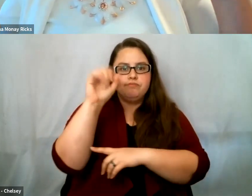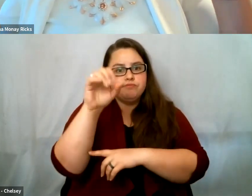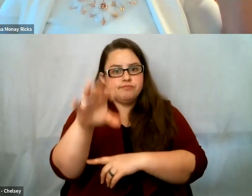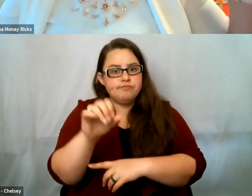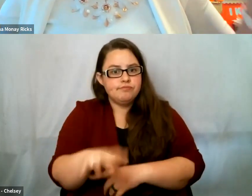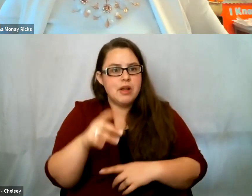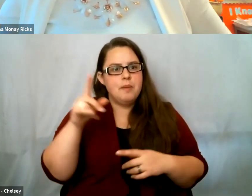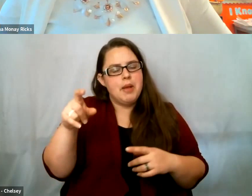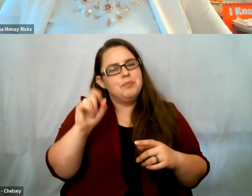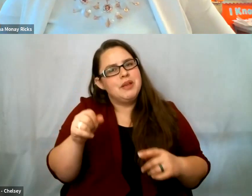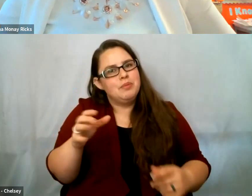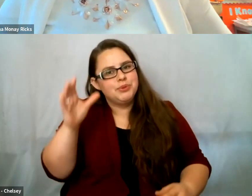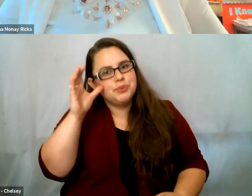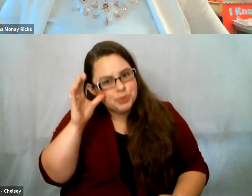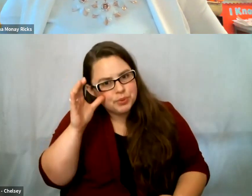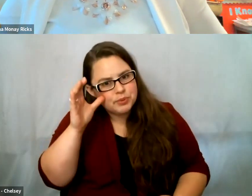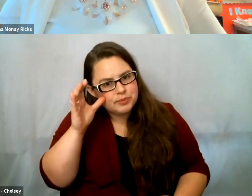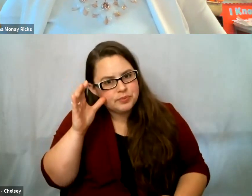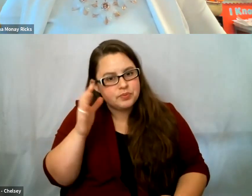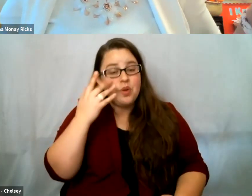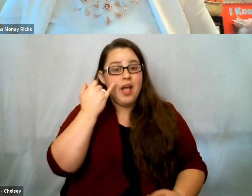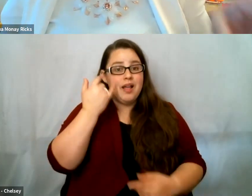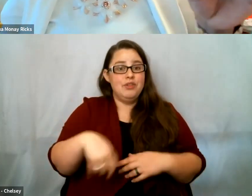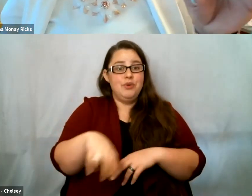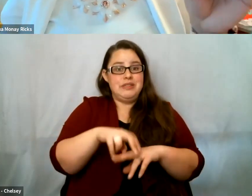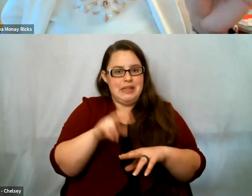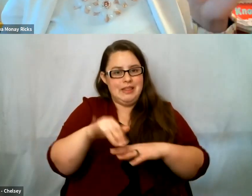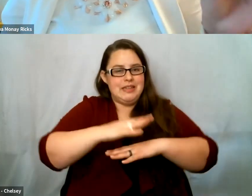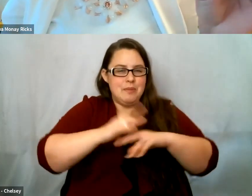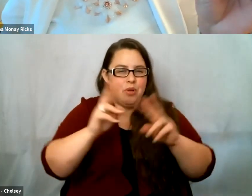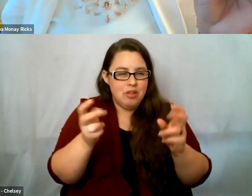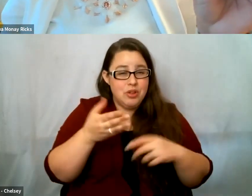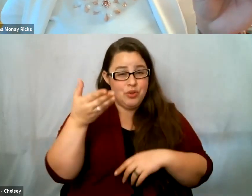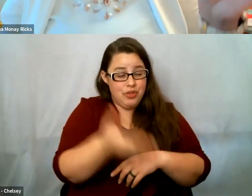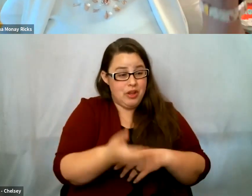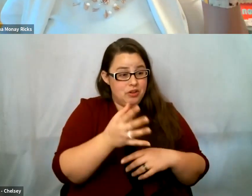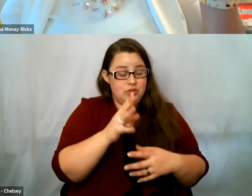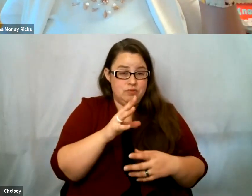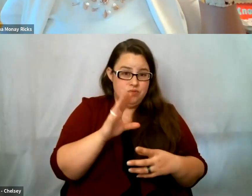when you're sitting at the table and you're deciding